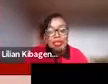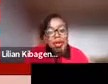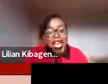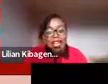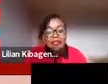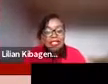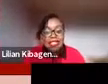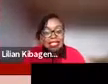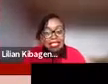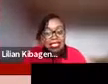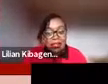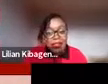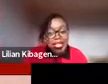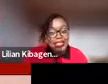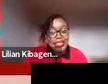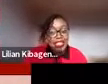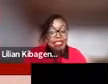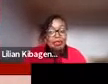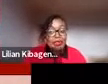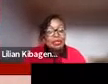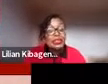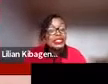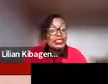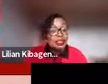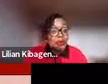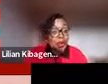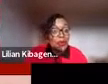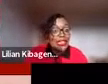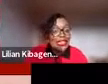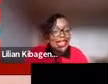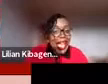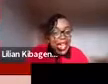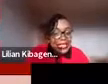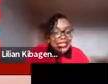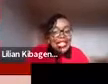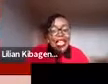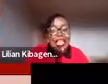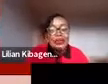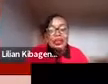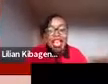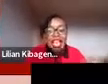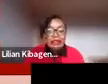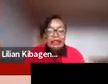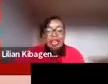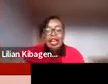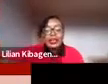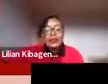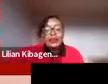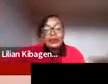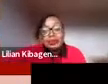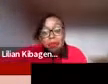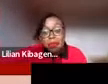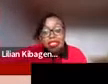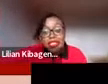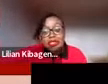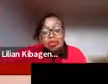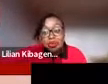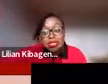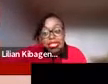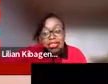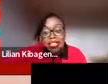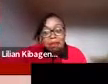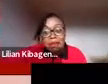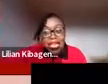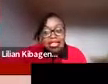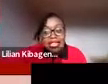We also have in the deaf learners category, which is the primary art, and we have primary